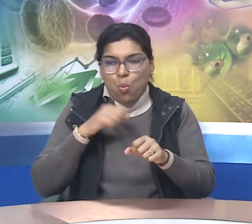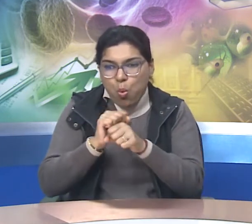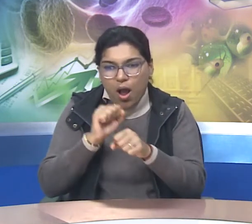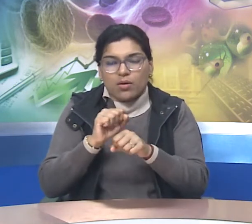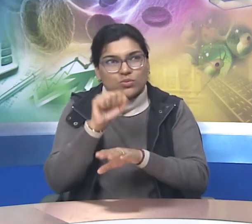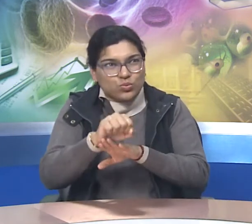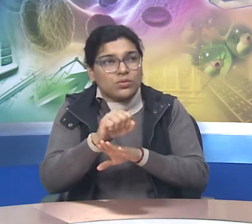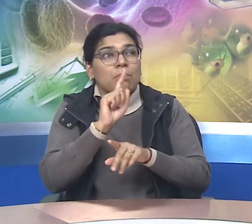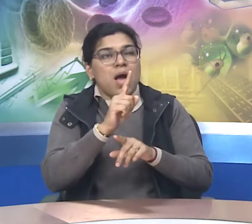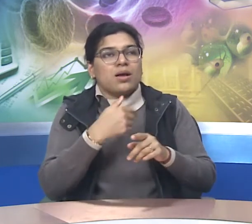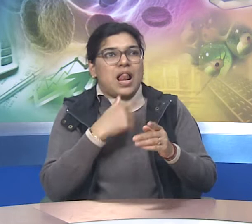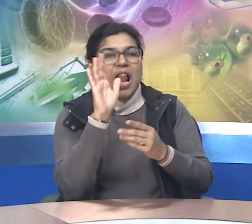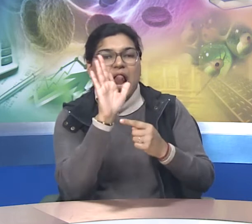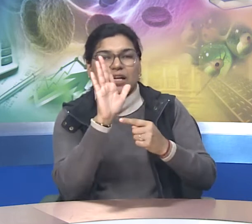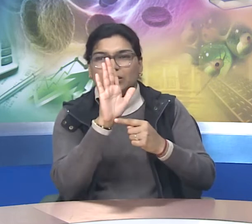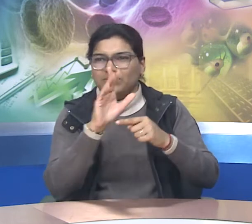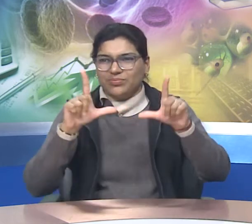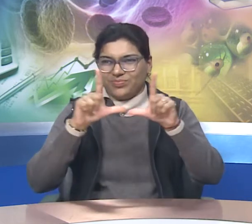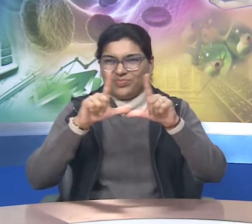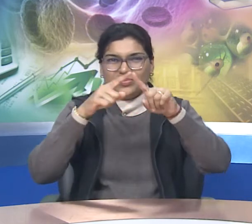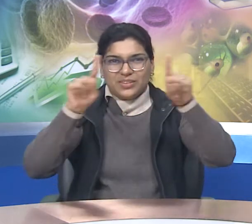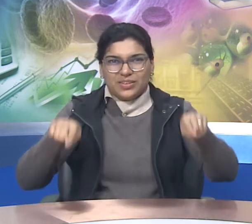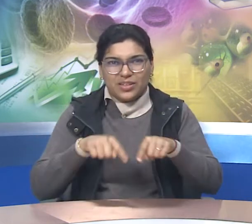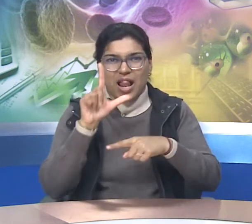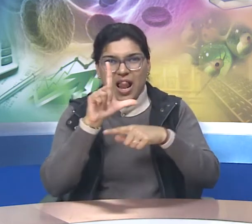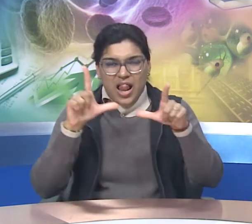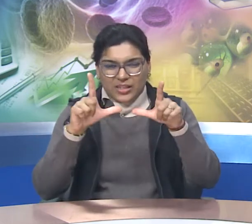to grant a license